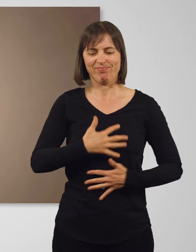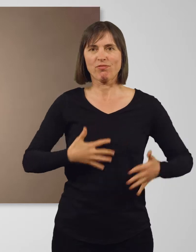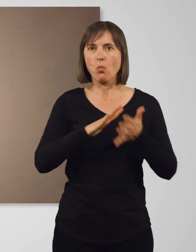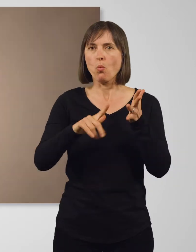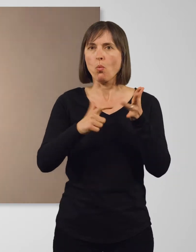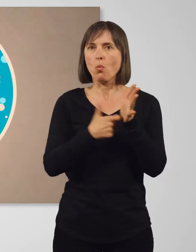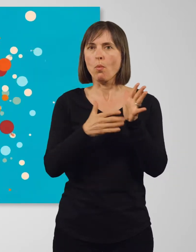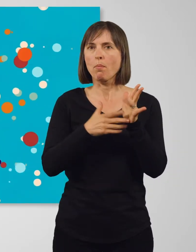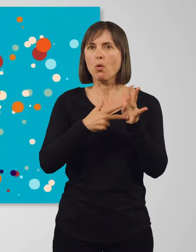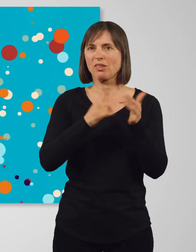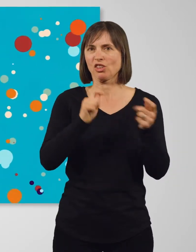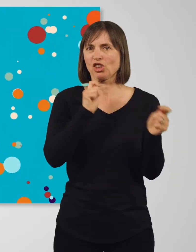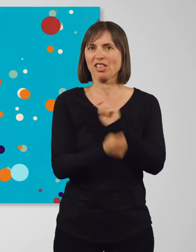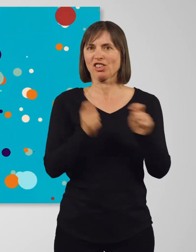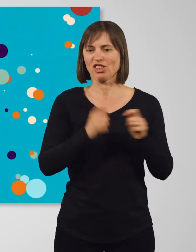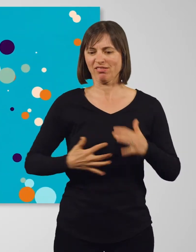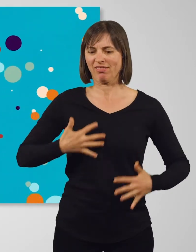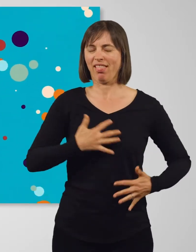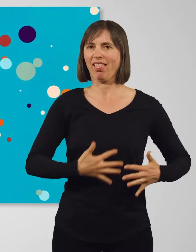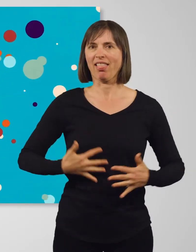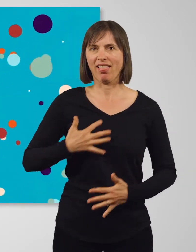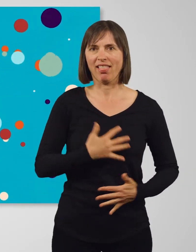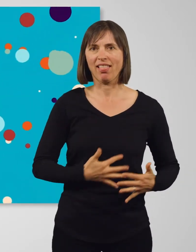This is due to hormonal changes happening in your body.